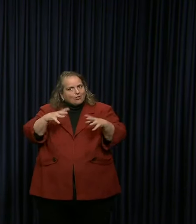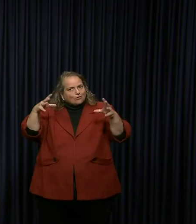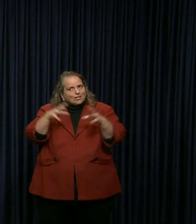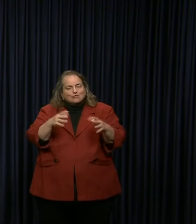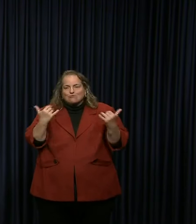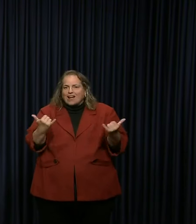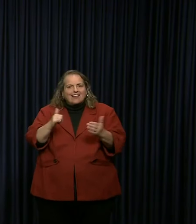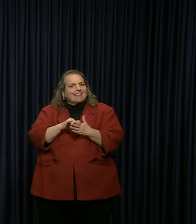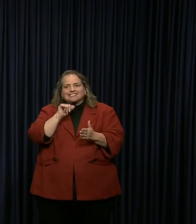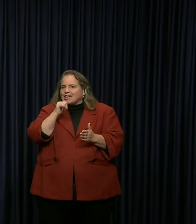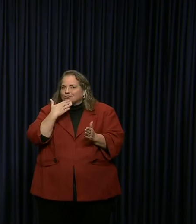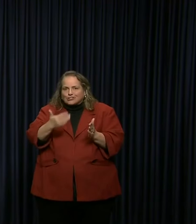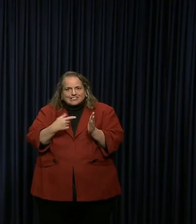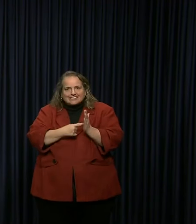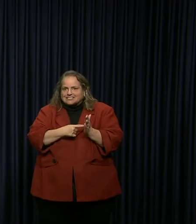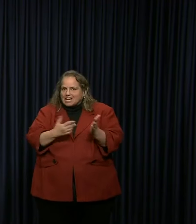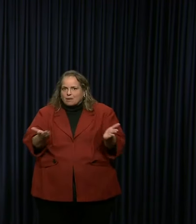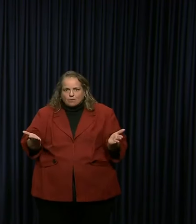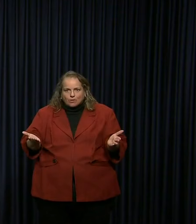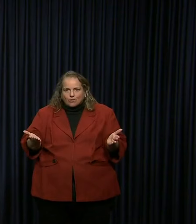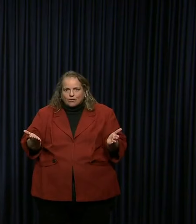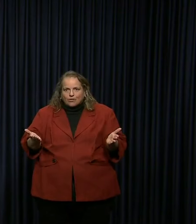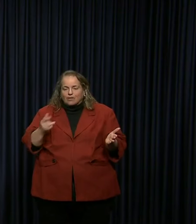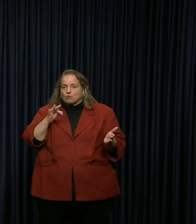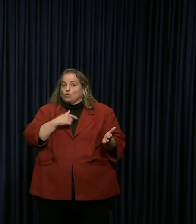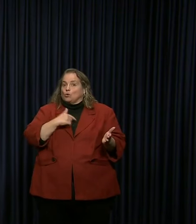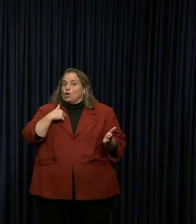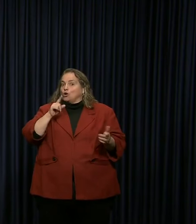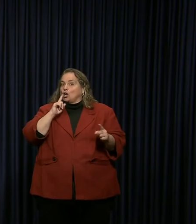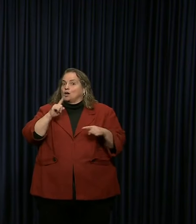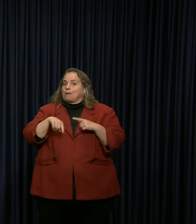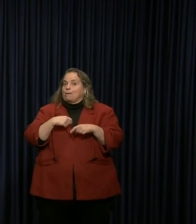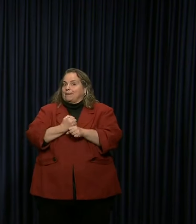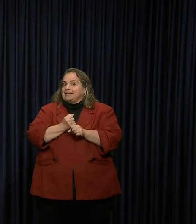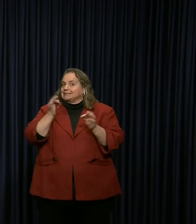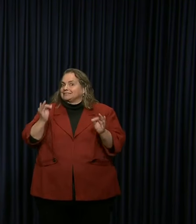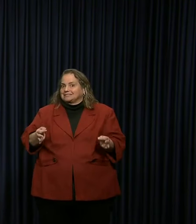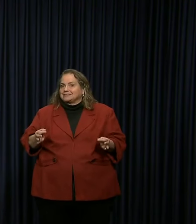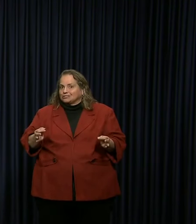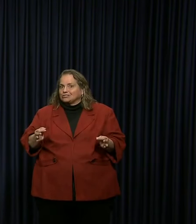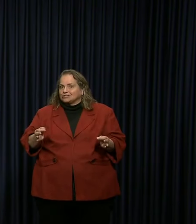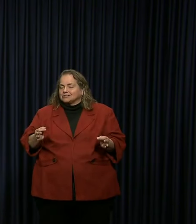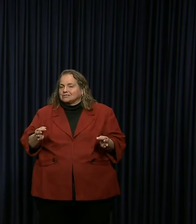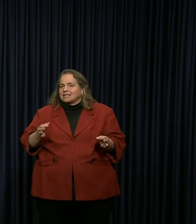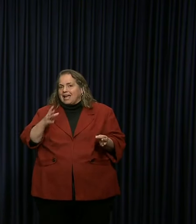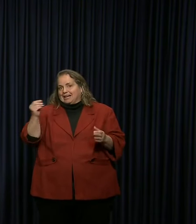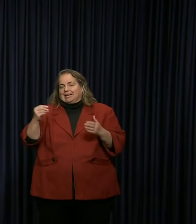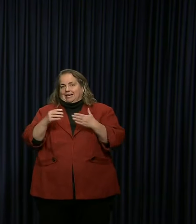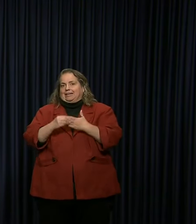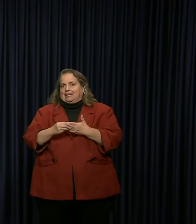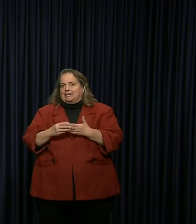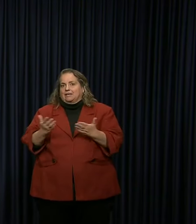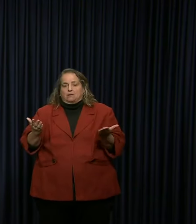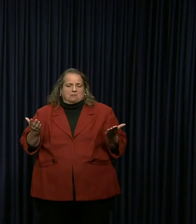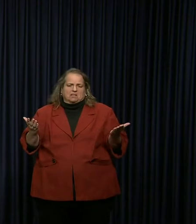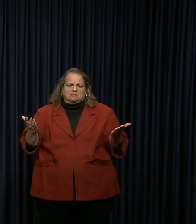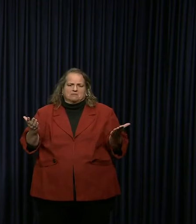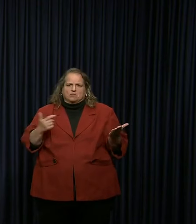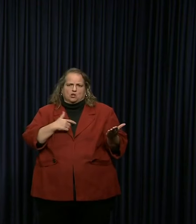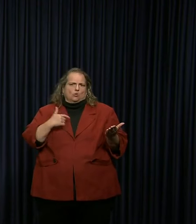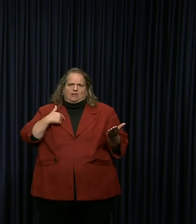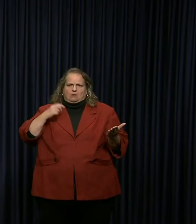not a very good example if we're talking about making decisions and leading. But I mean, we